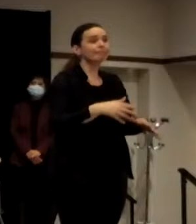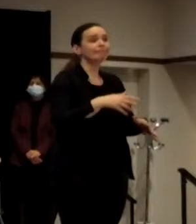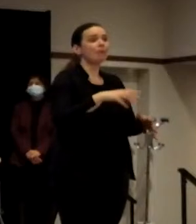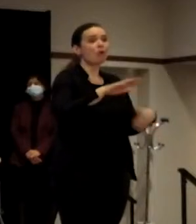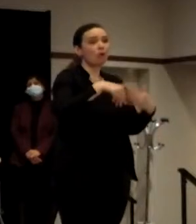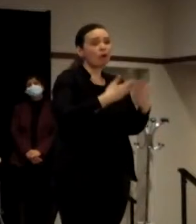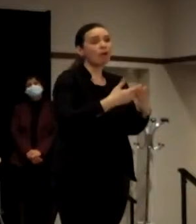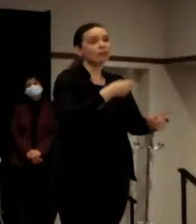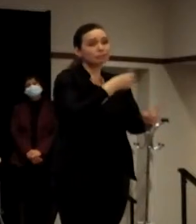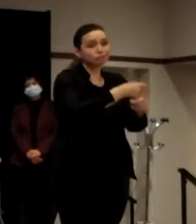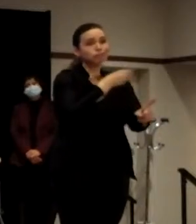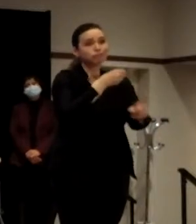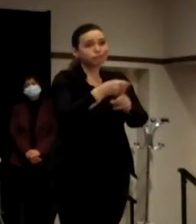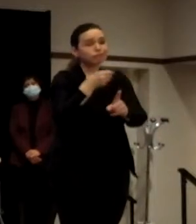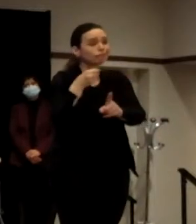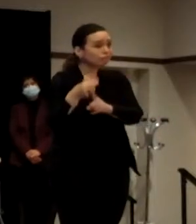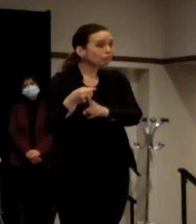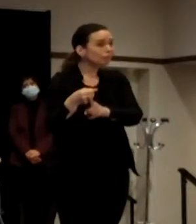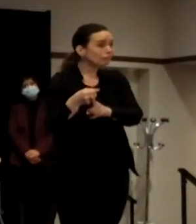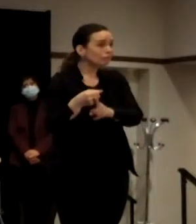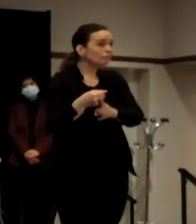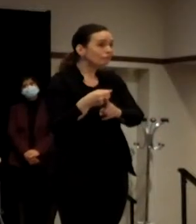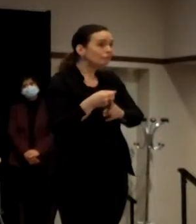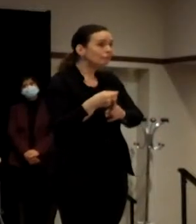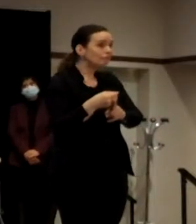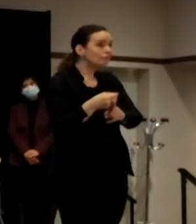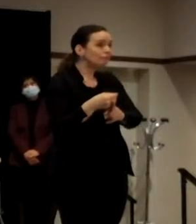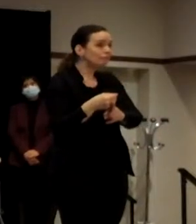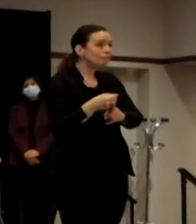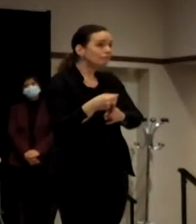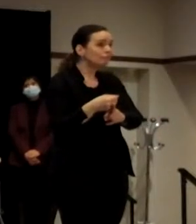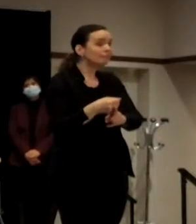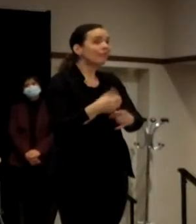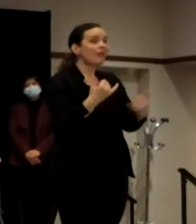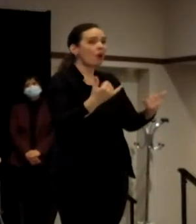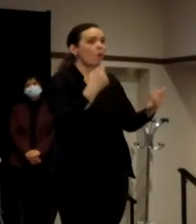pandemic in different ways is going to be highlighted more when the vaccinations stop. And so we need to prepare for that.